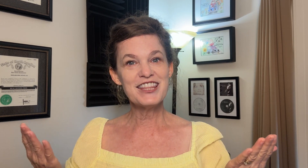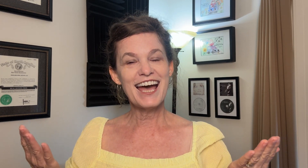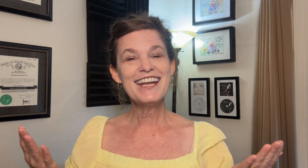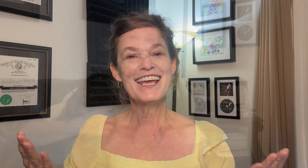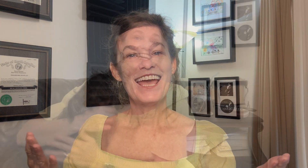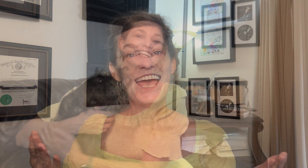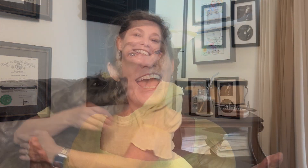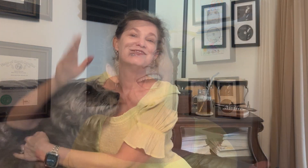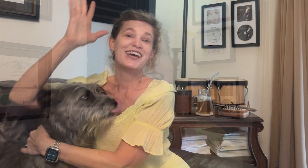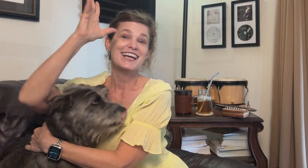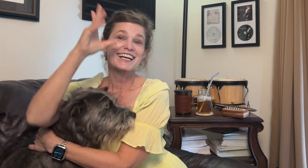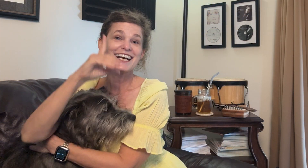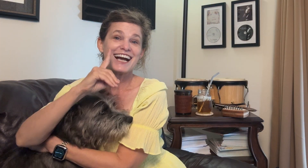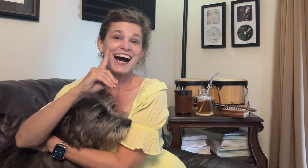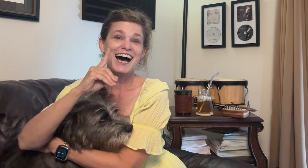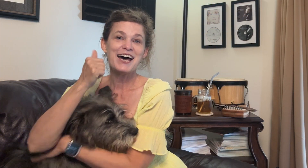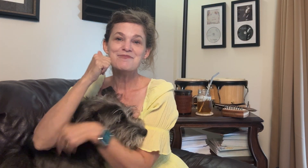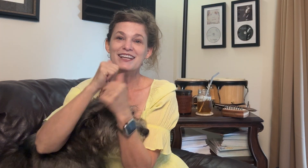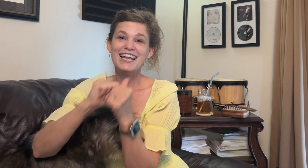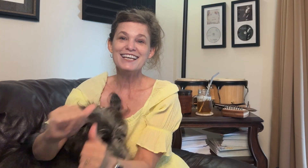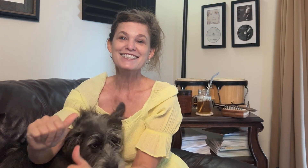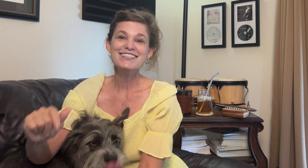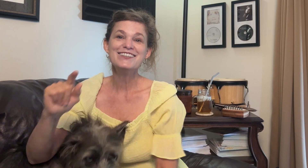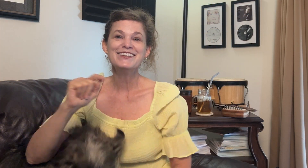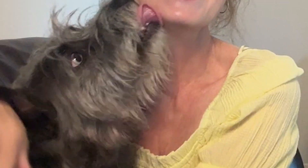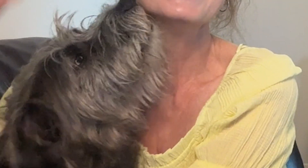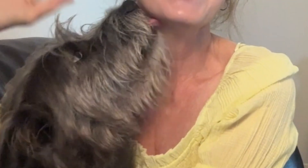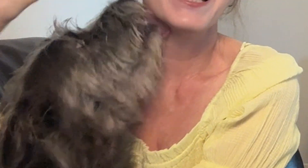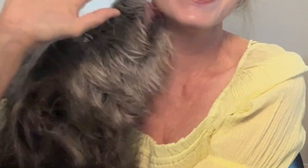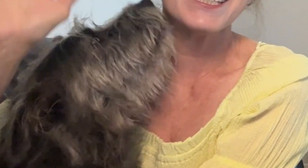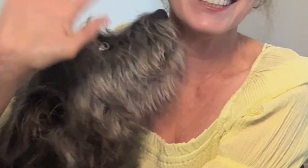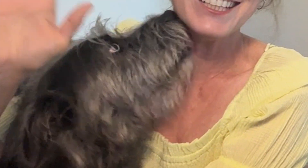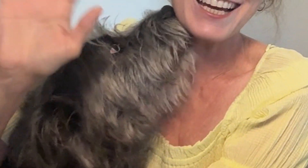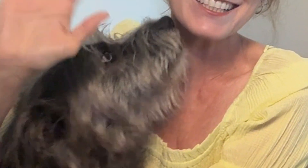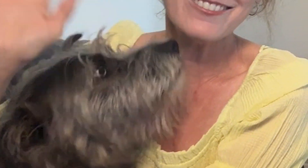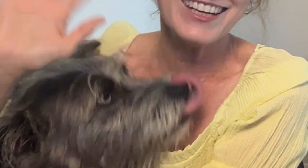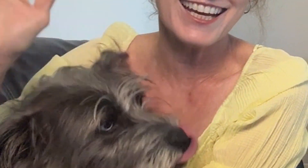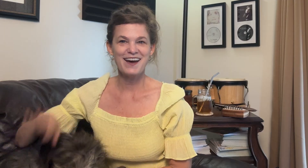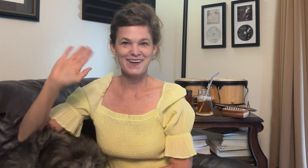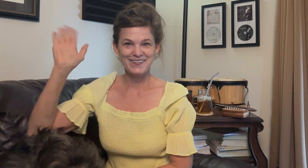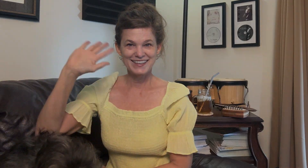that. May God bless you. And until next video.